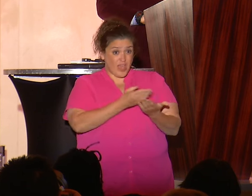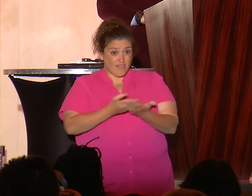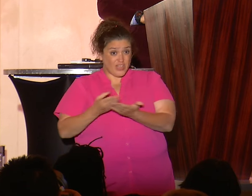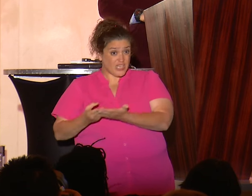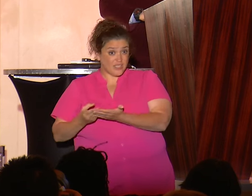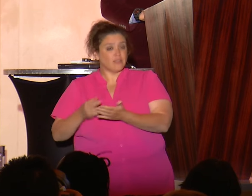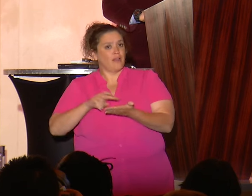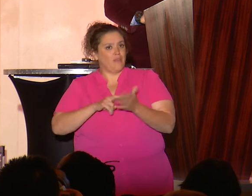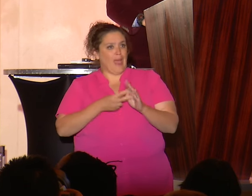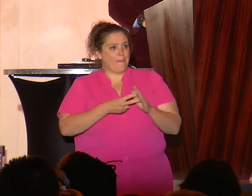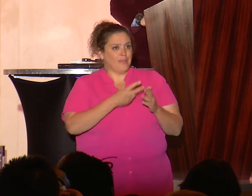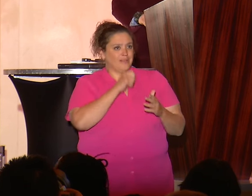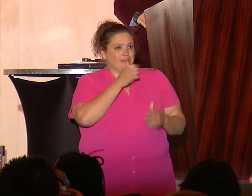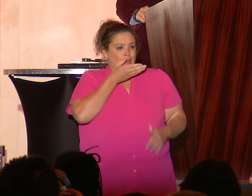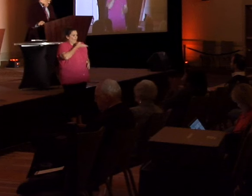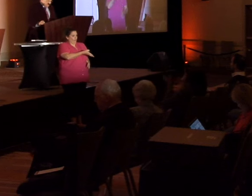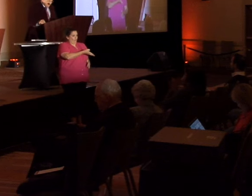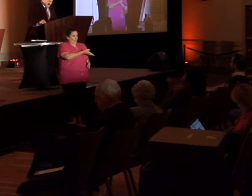absence.